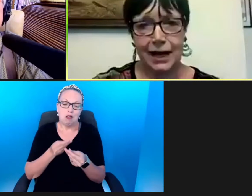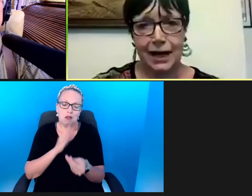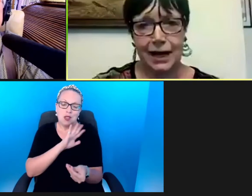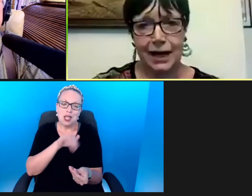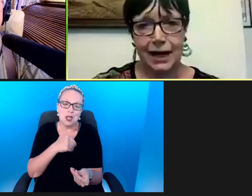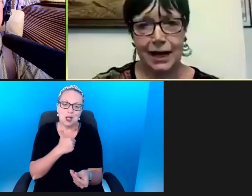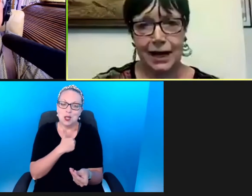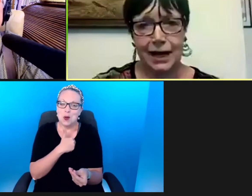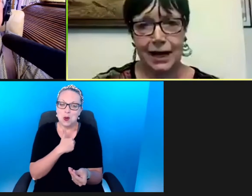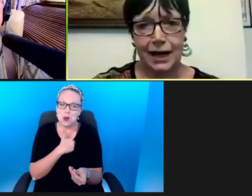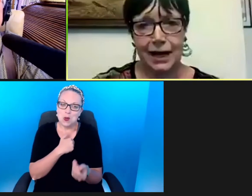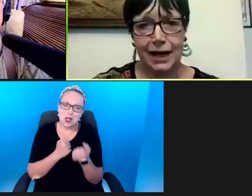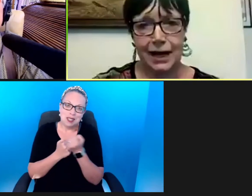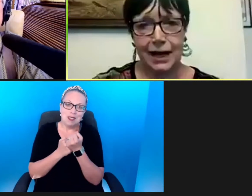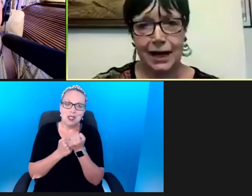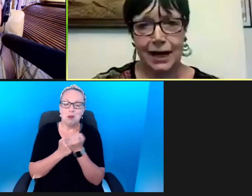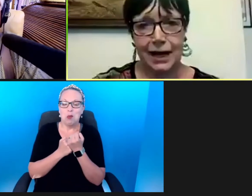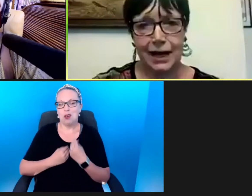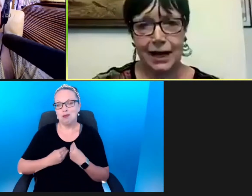I also